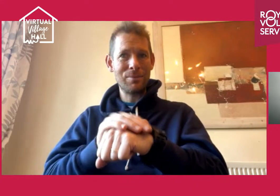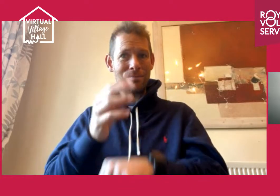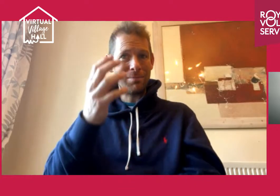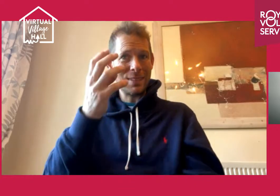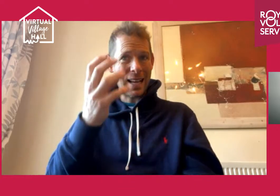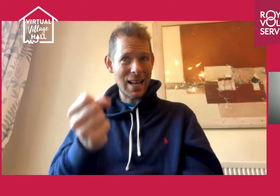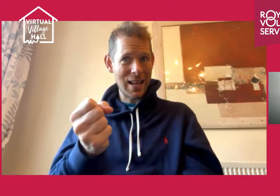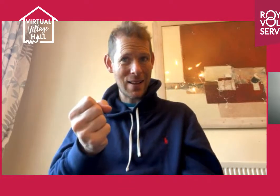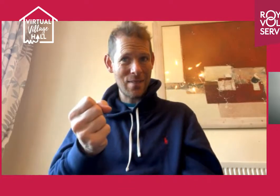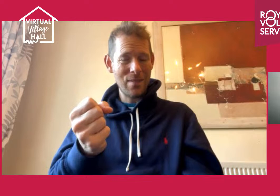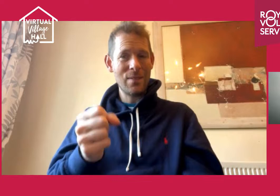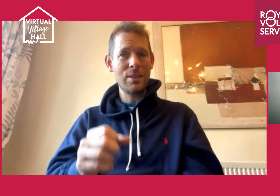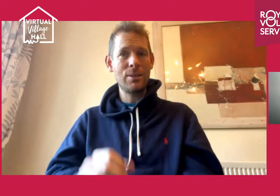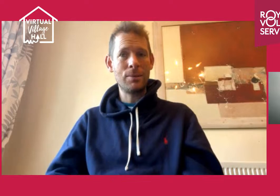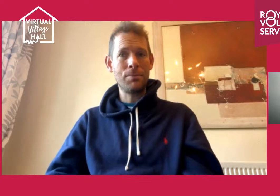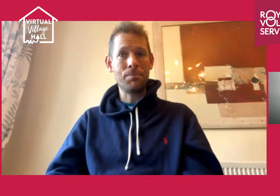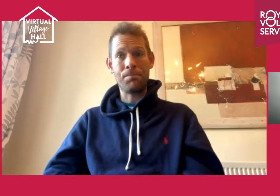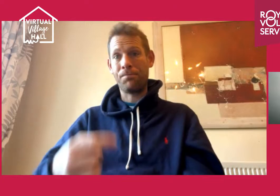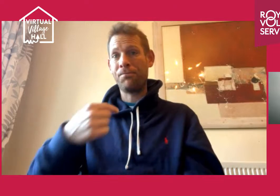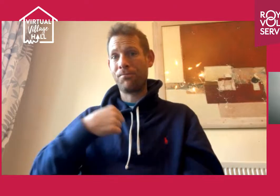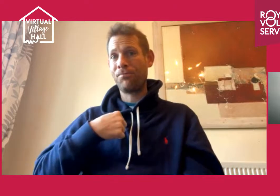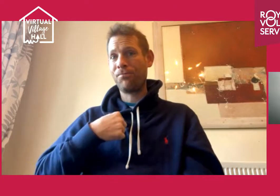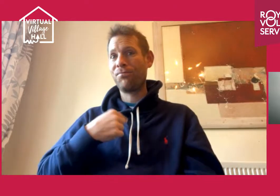So it's you pets have.